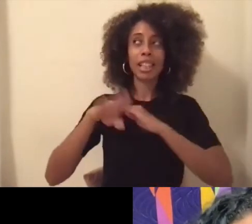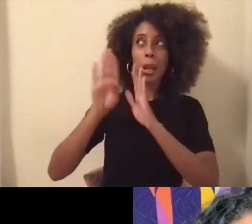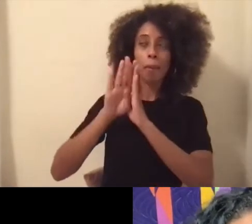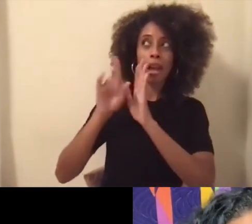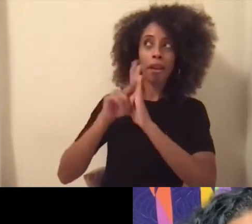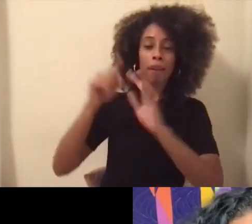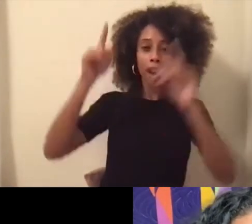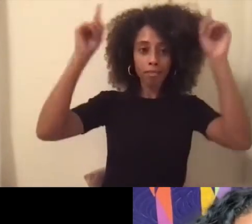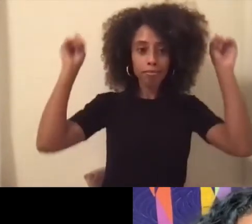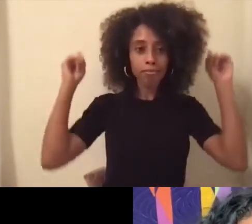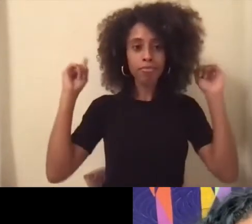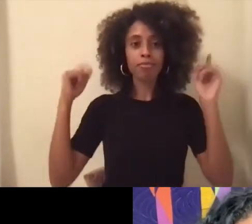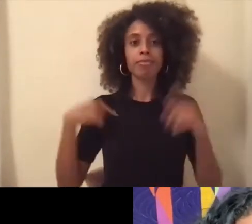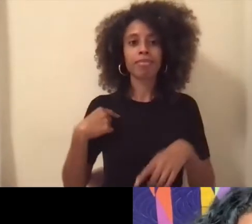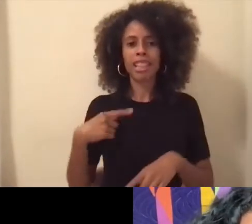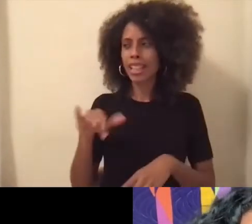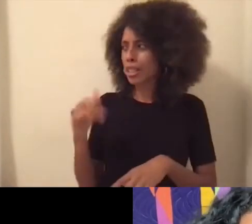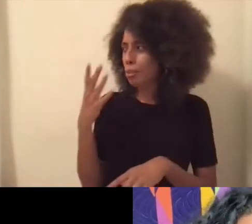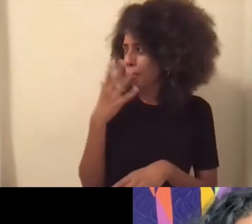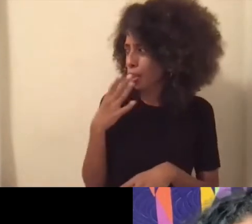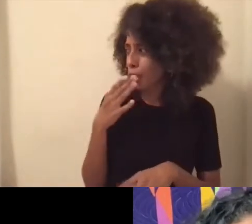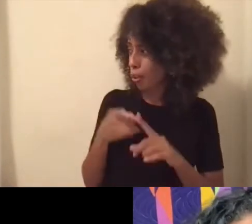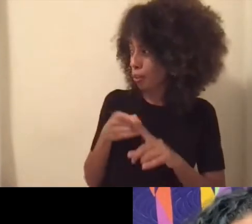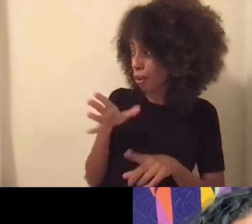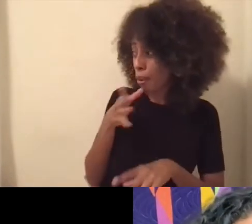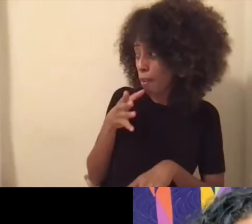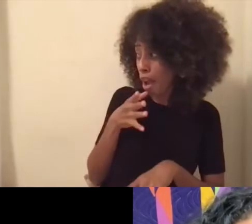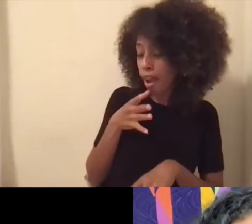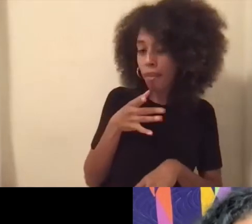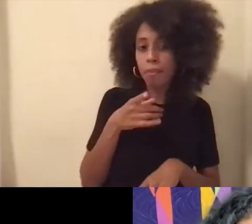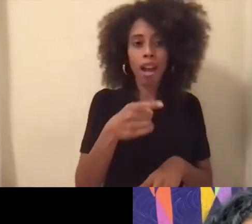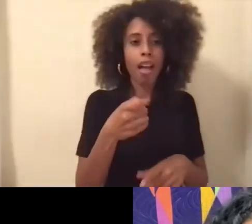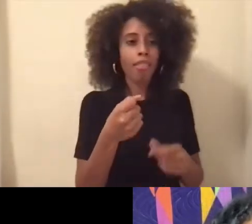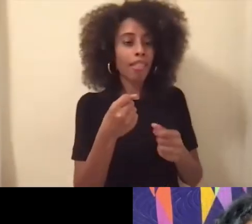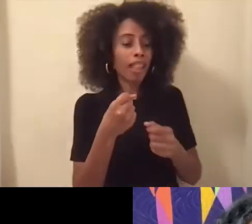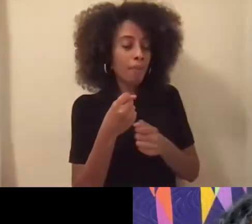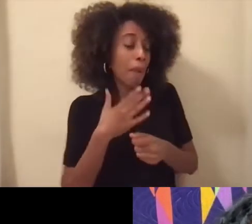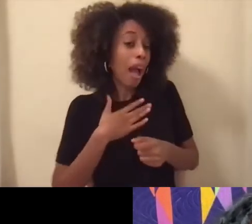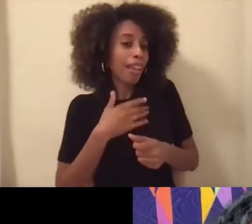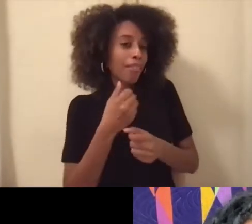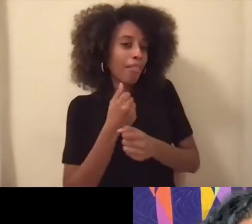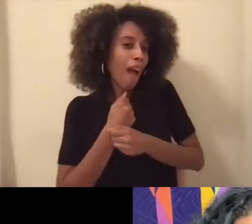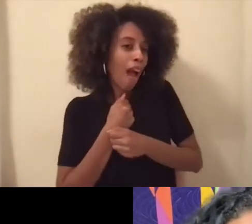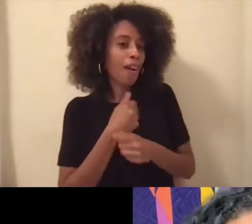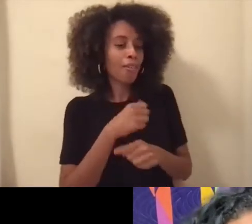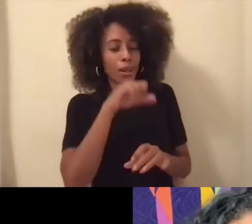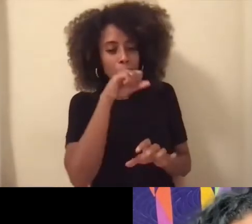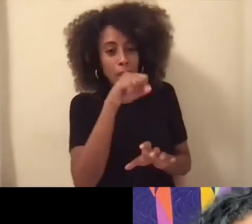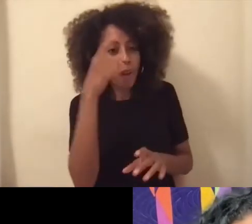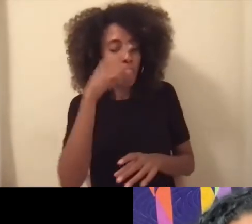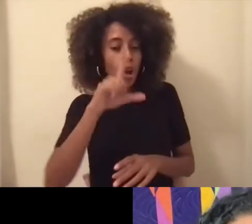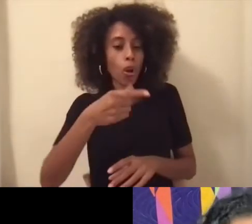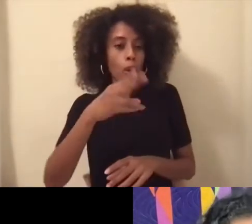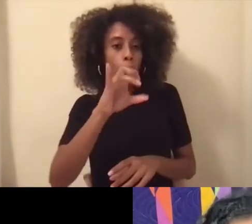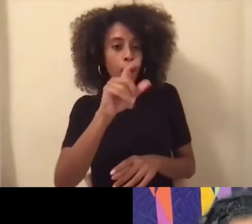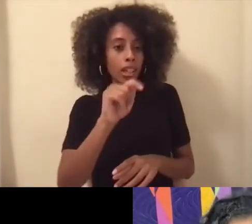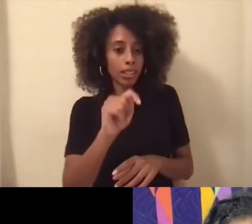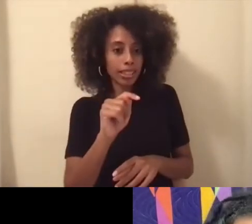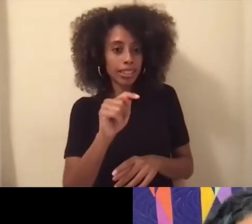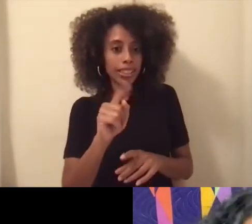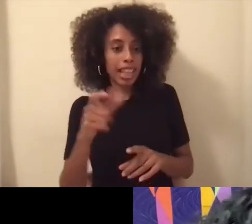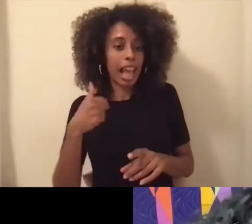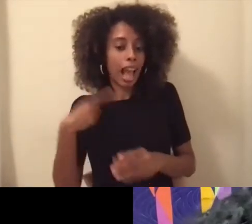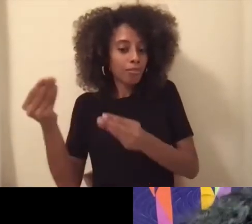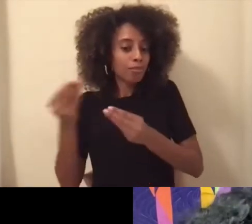mother? The love of quilts is from my mother. My mother did not make this quilt, but my